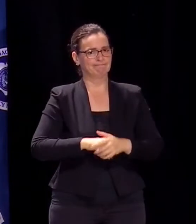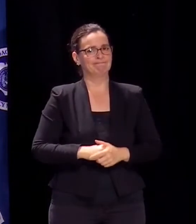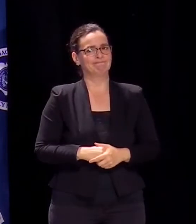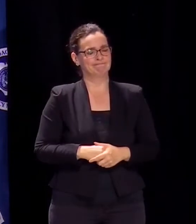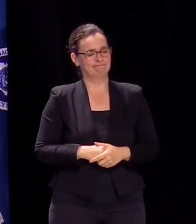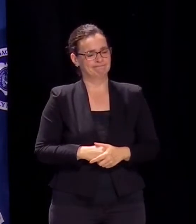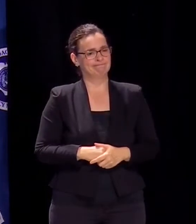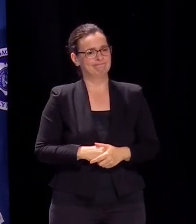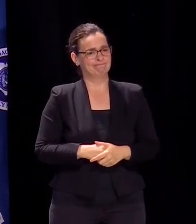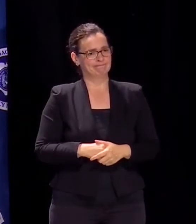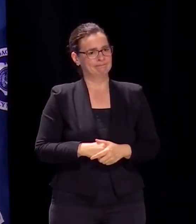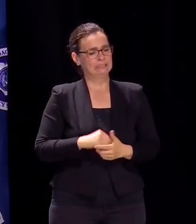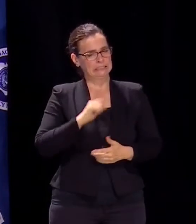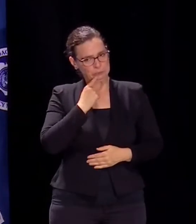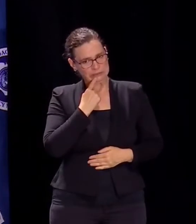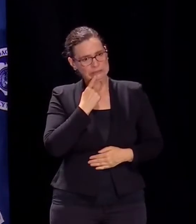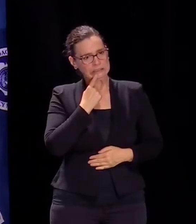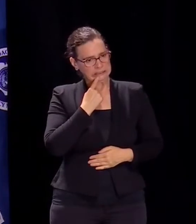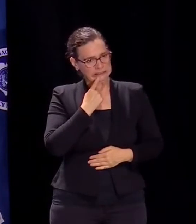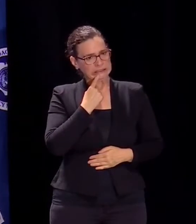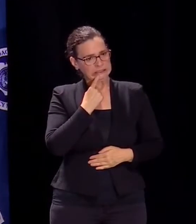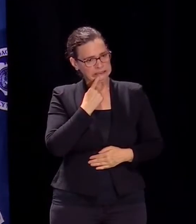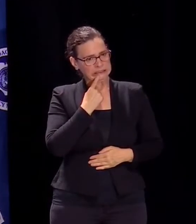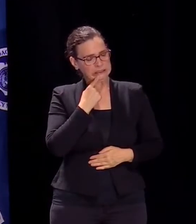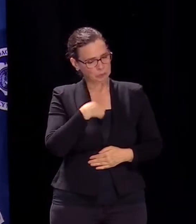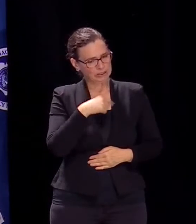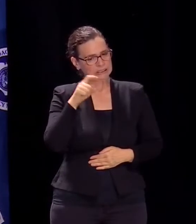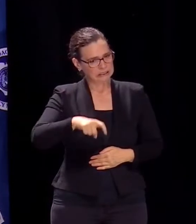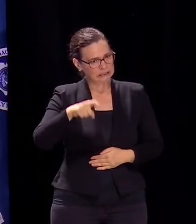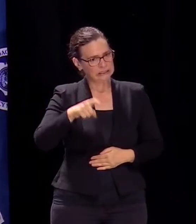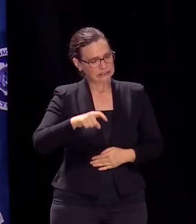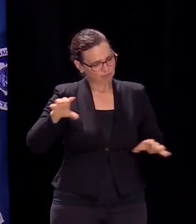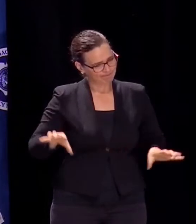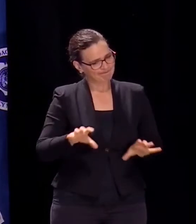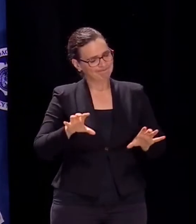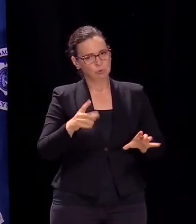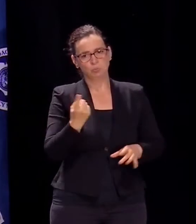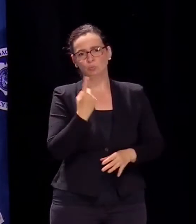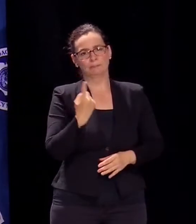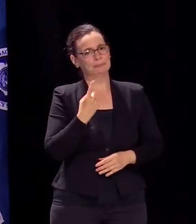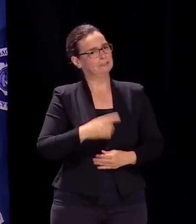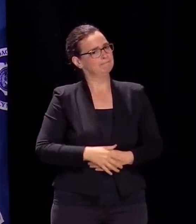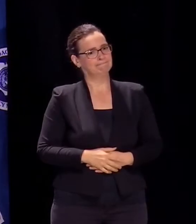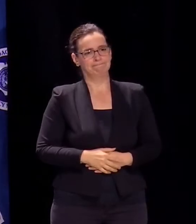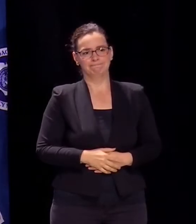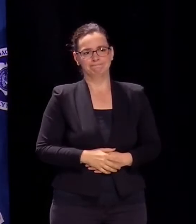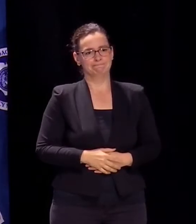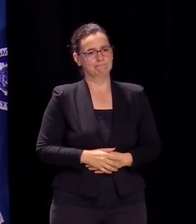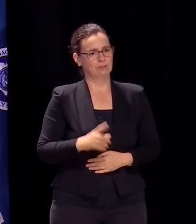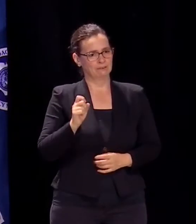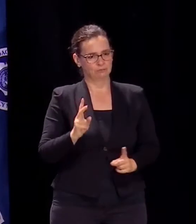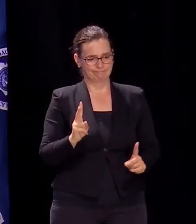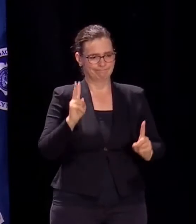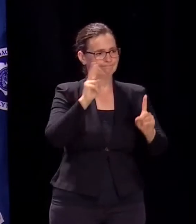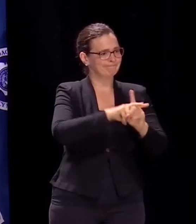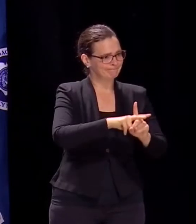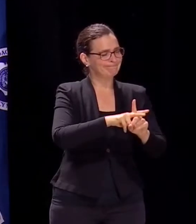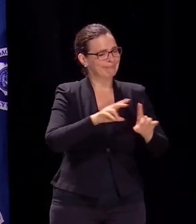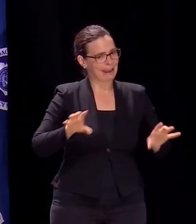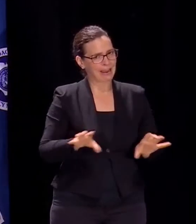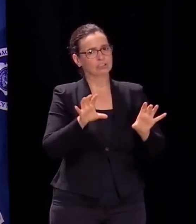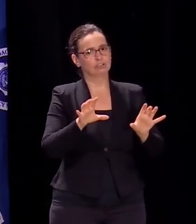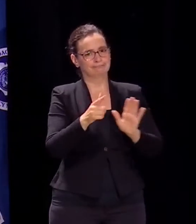actions already for that, but the reality is if we want to stay whole and continue